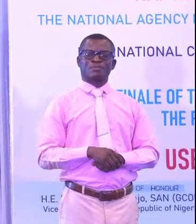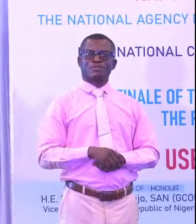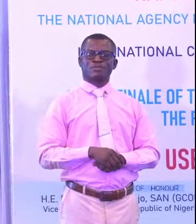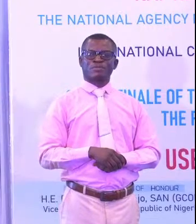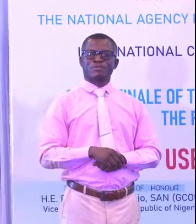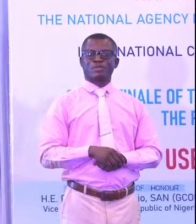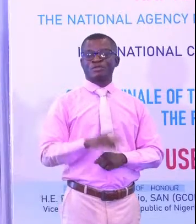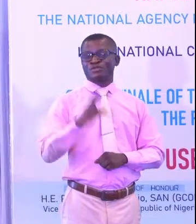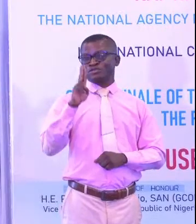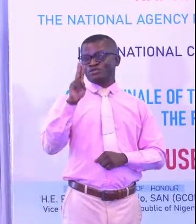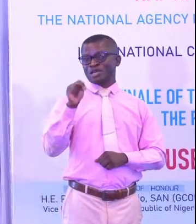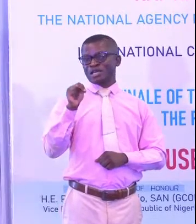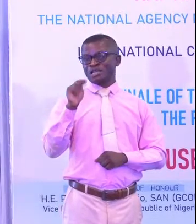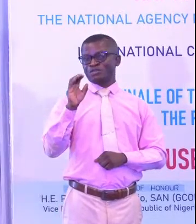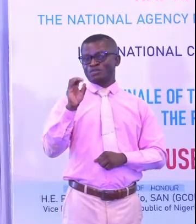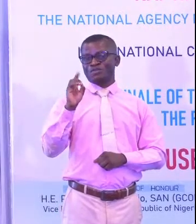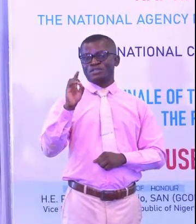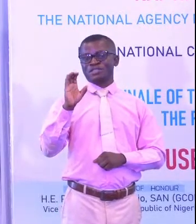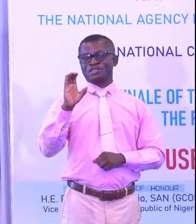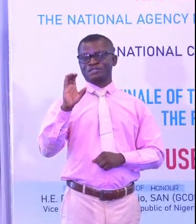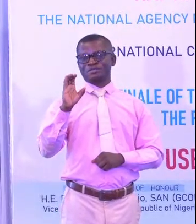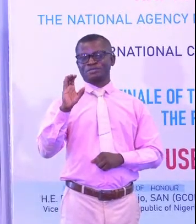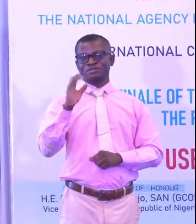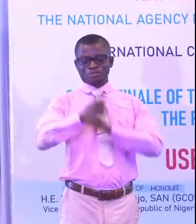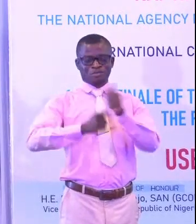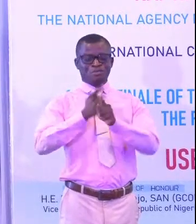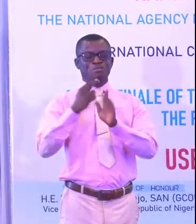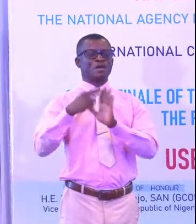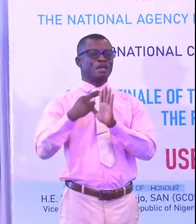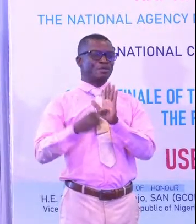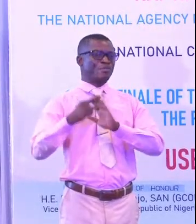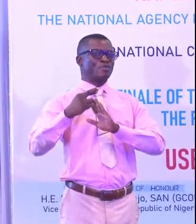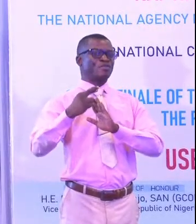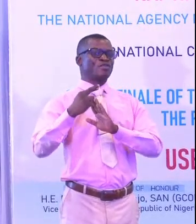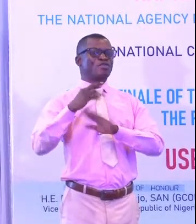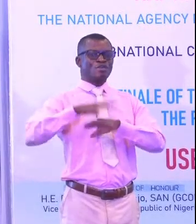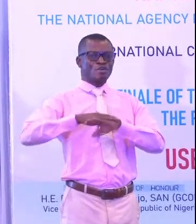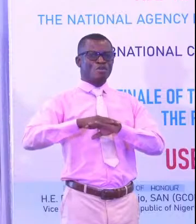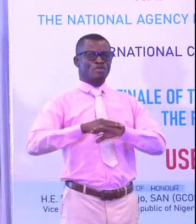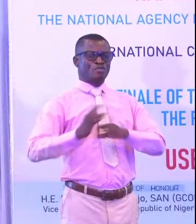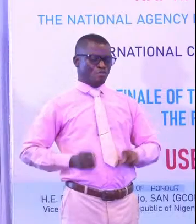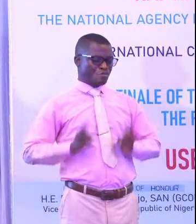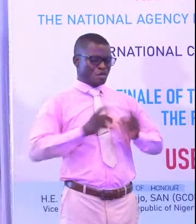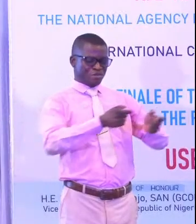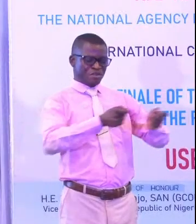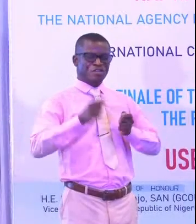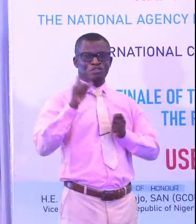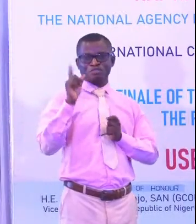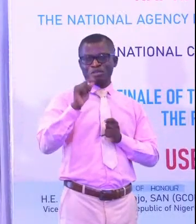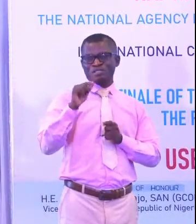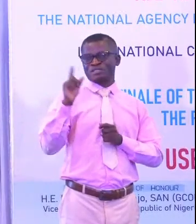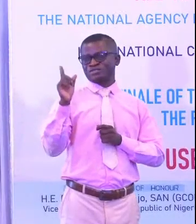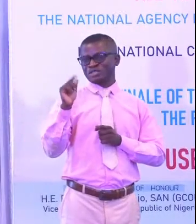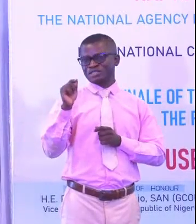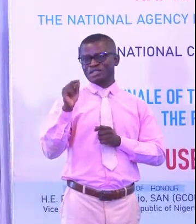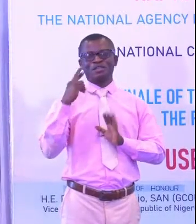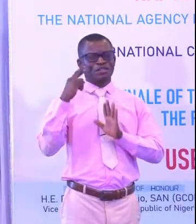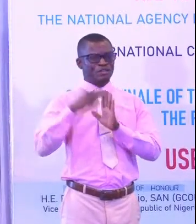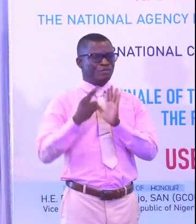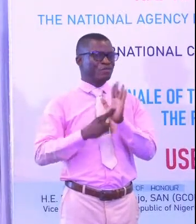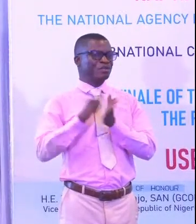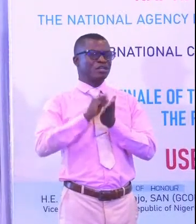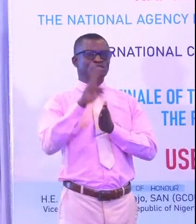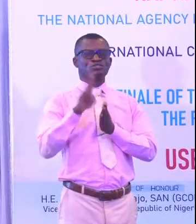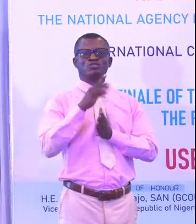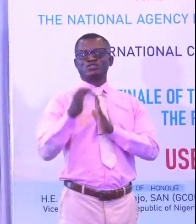The UNODC's Global Report on Trafficking in Persons from 2020 reported that the use of internet has